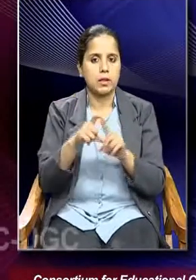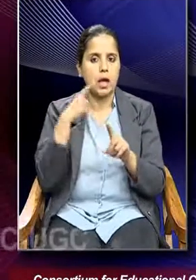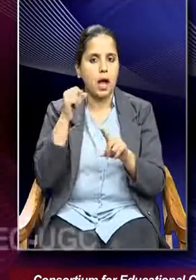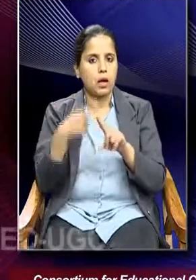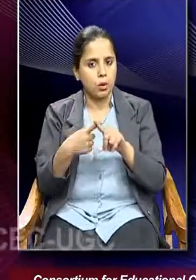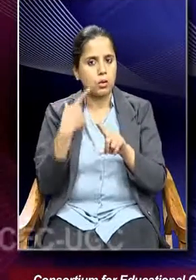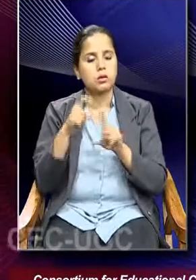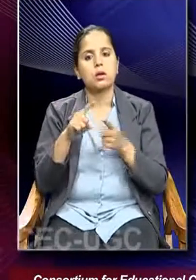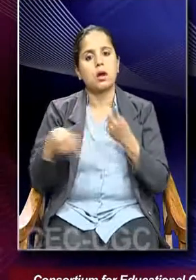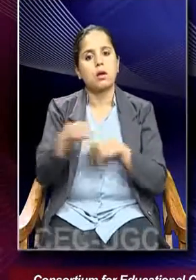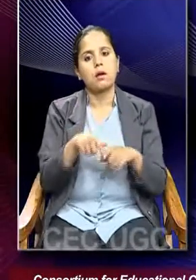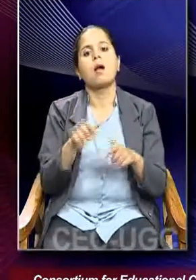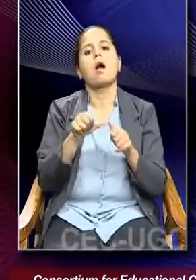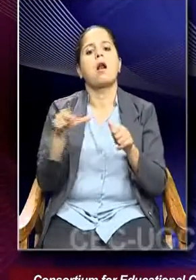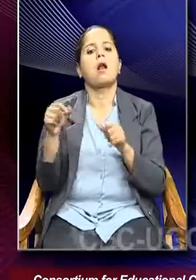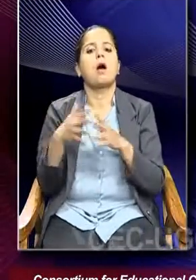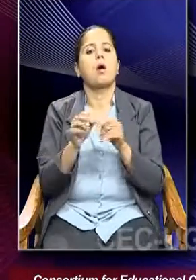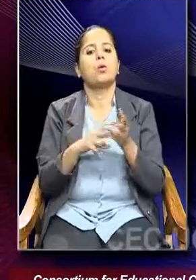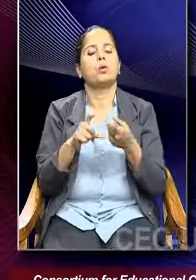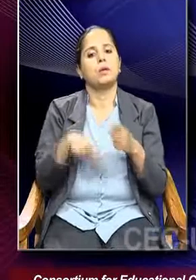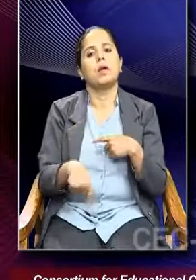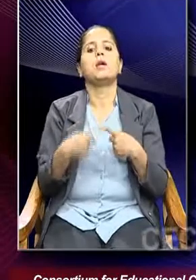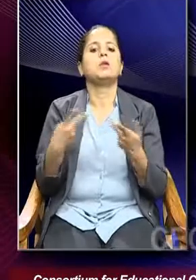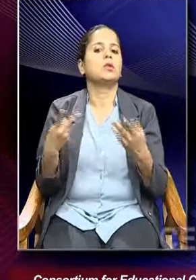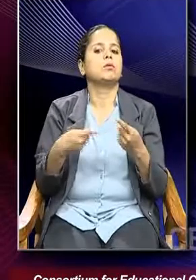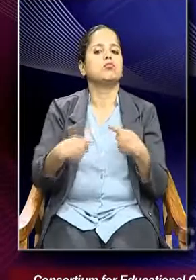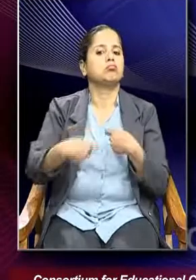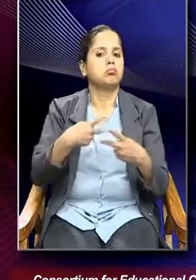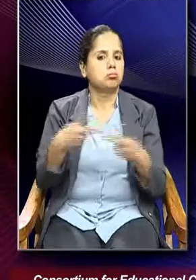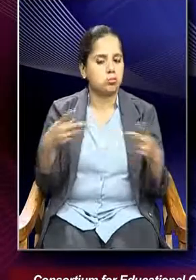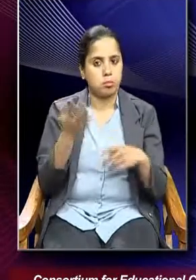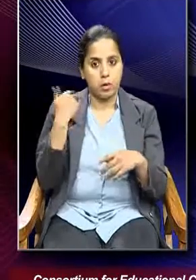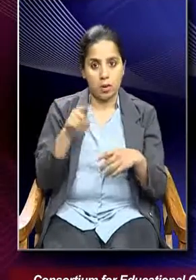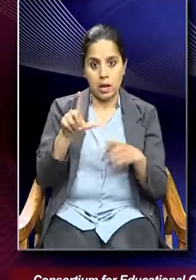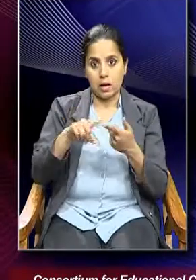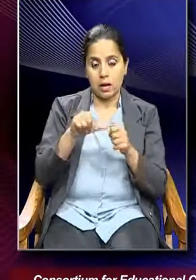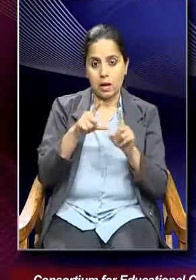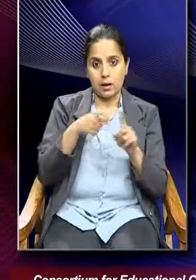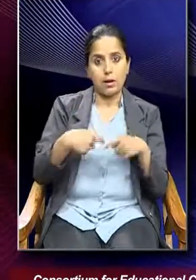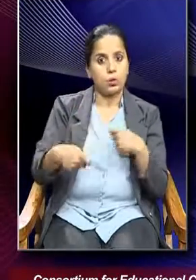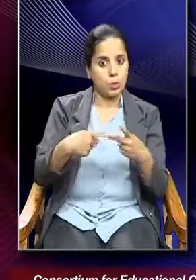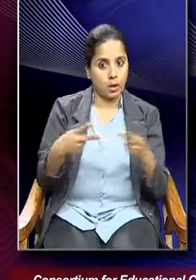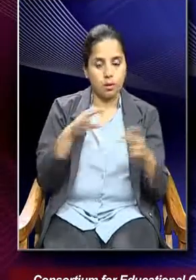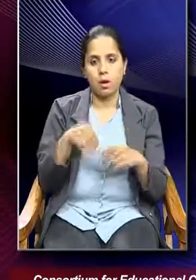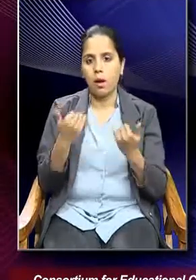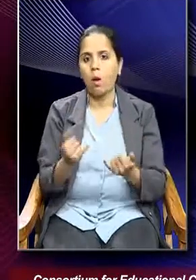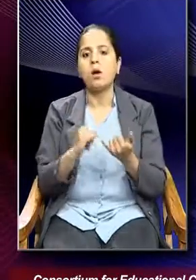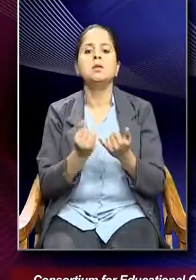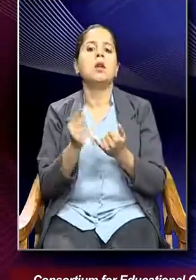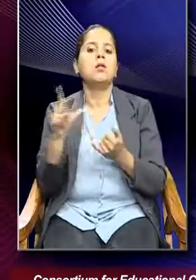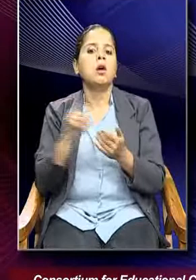trading. So the trading, earlier we see that was a lead trading, and now we are looking at the sulfur dioxide